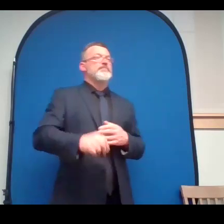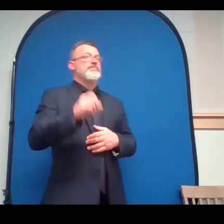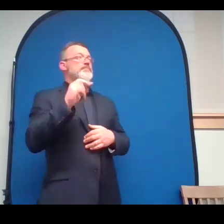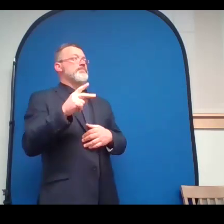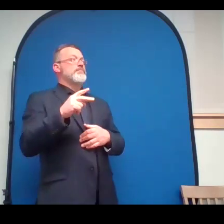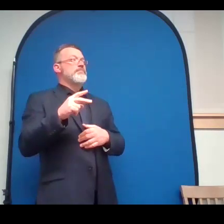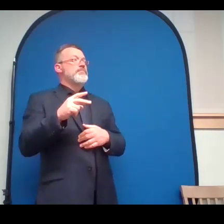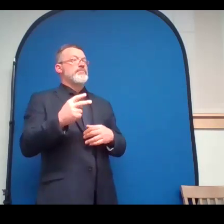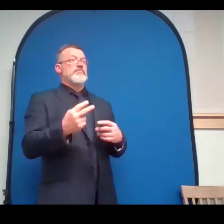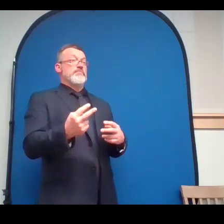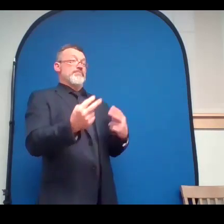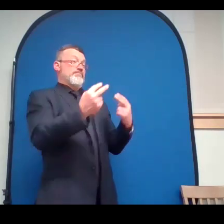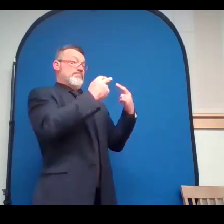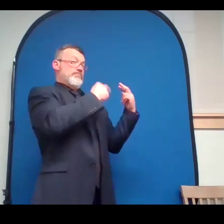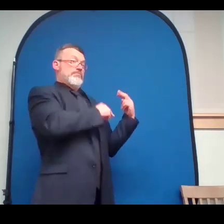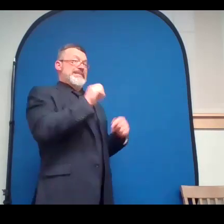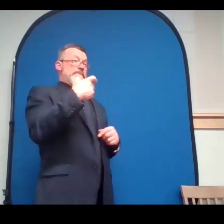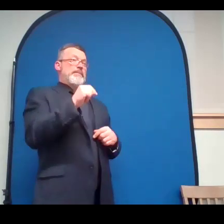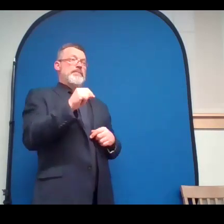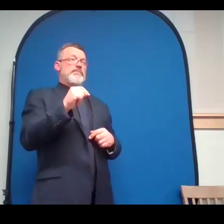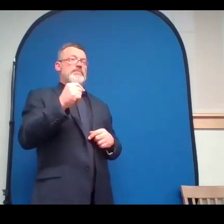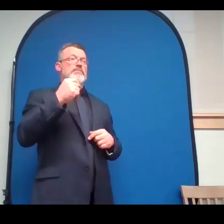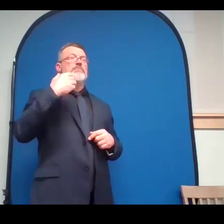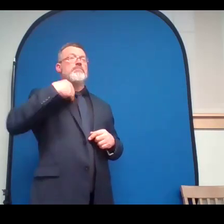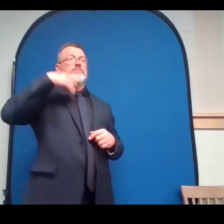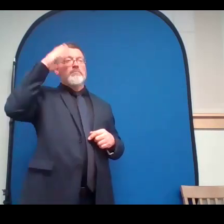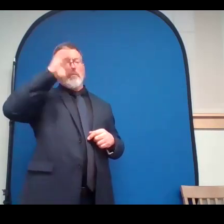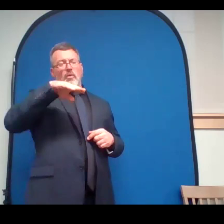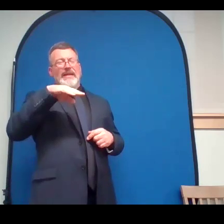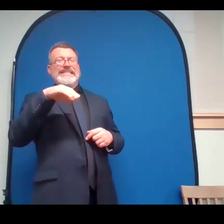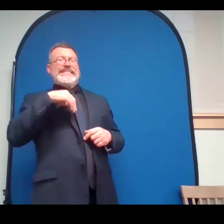I know it's unfair to ask people to